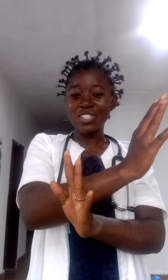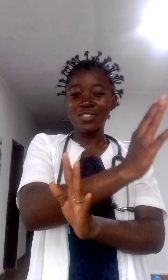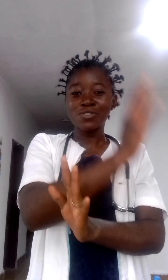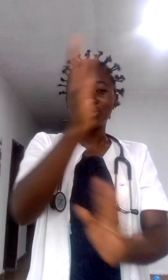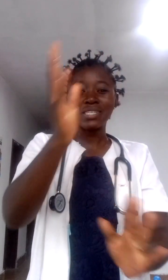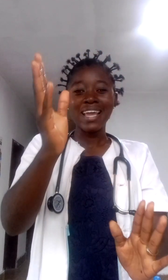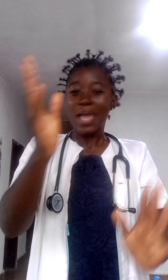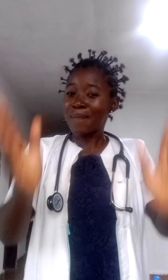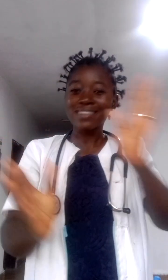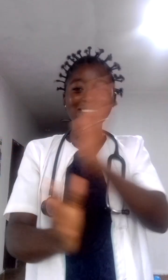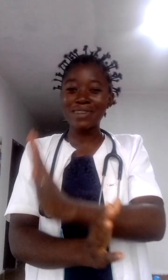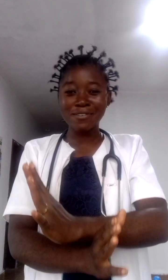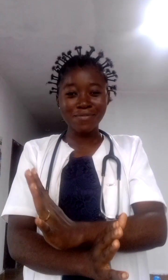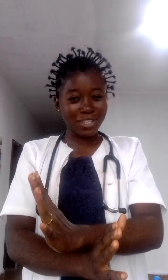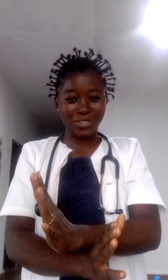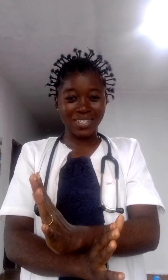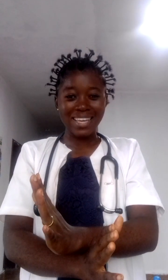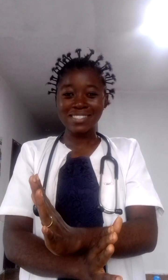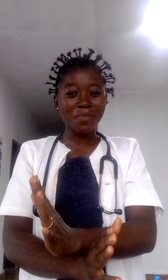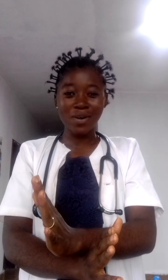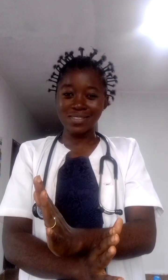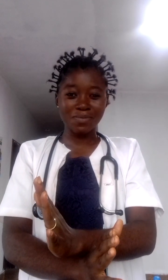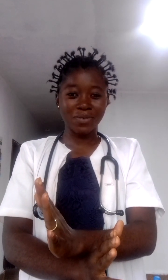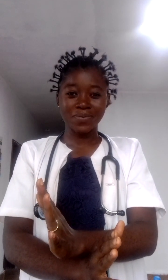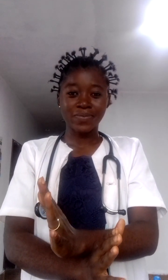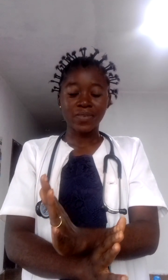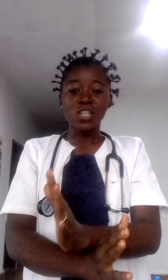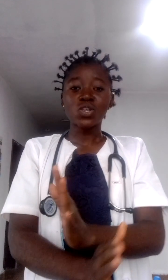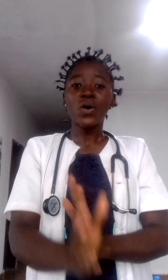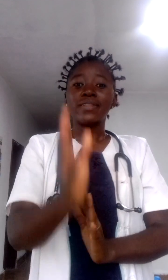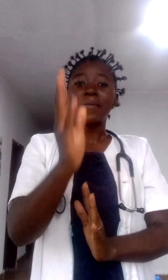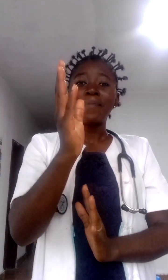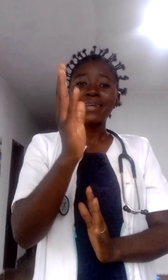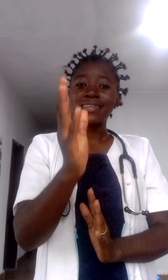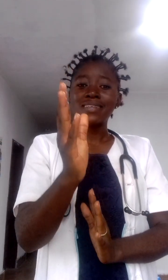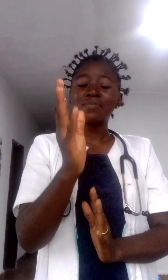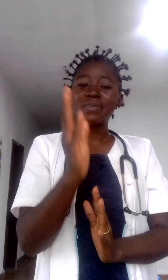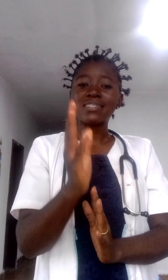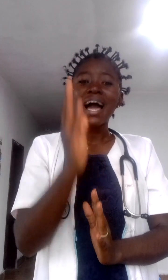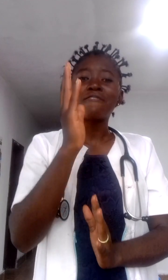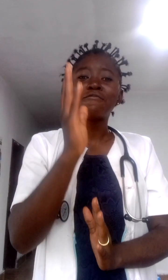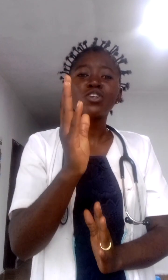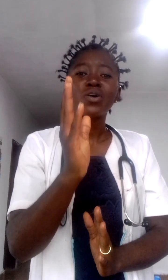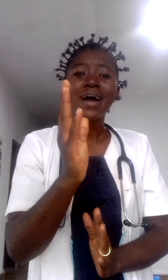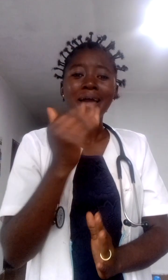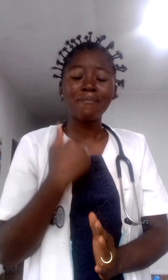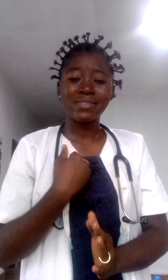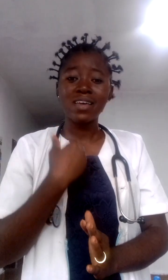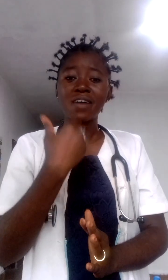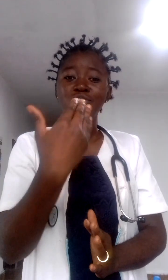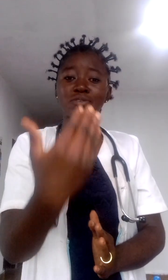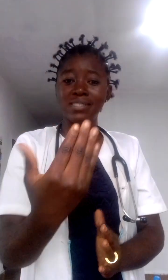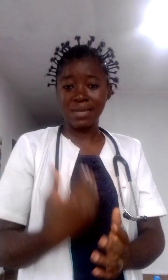medication to treat a bacterial infection. It's not possible. So the best thing is, please avoid